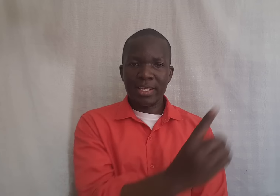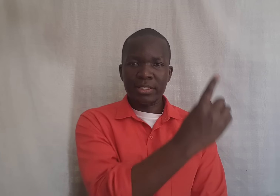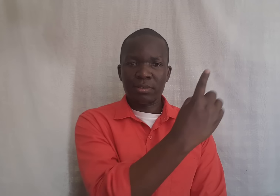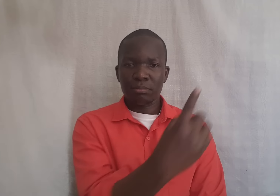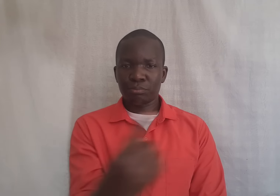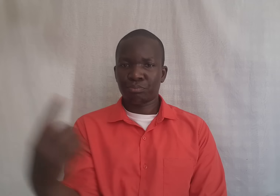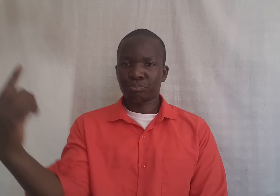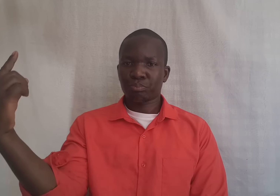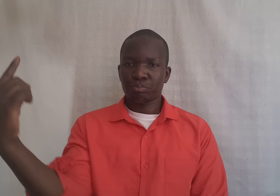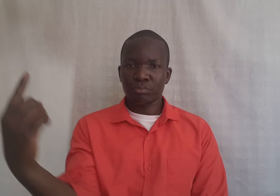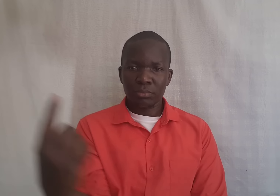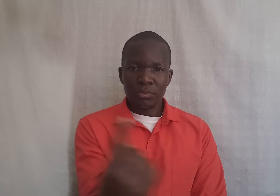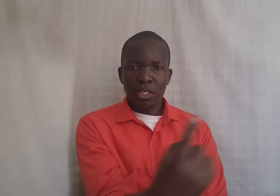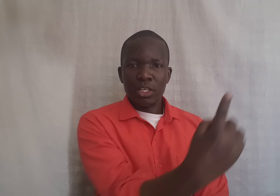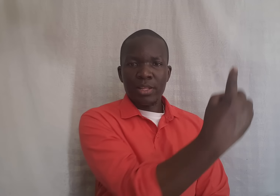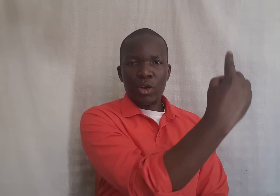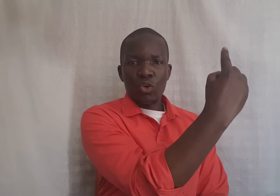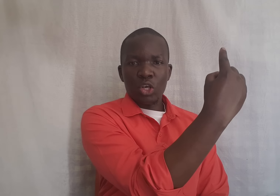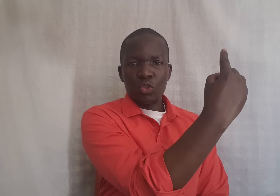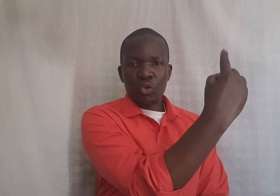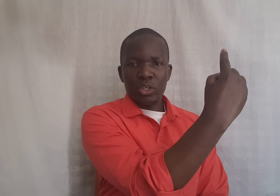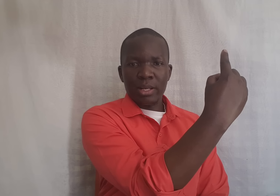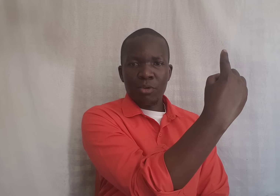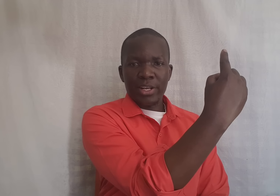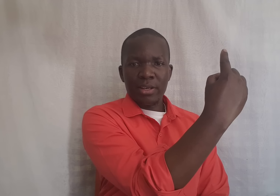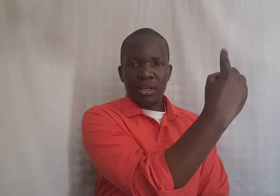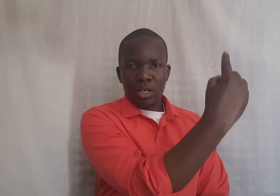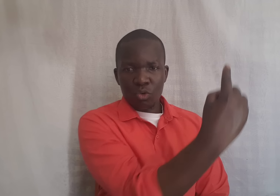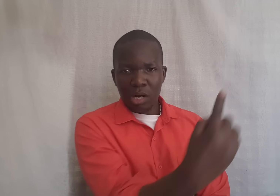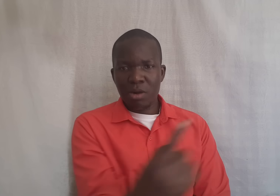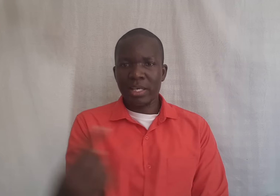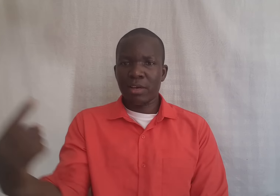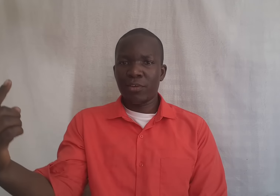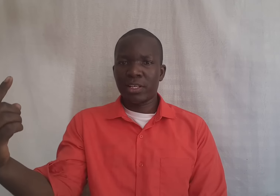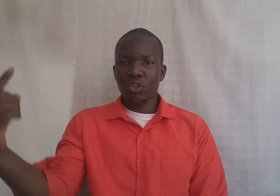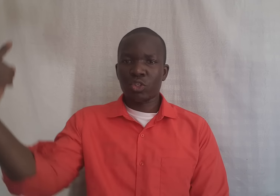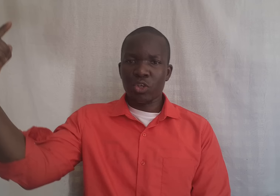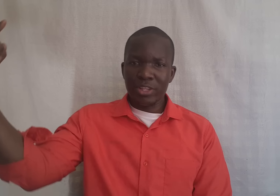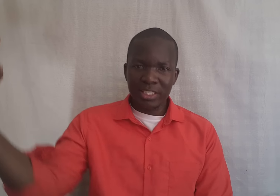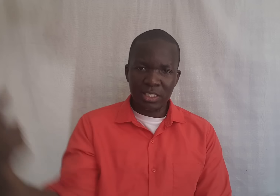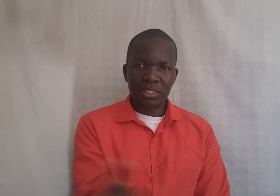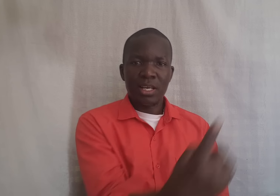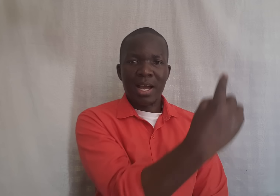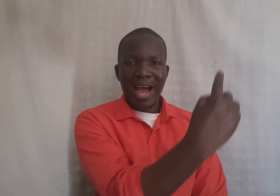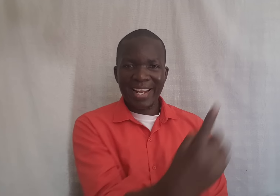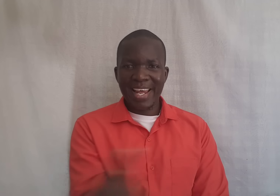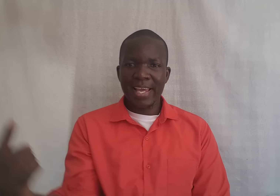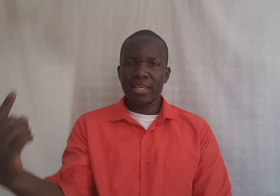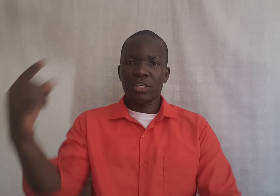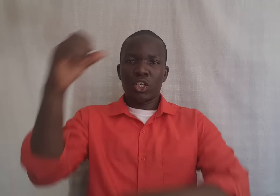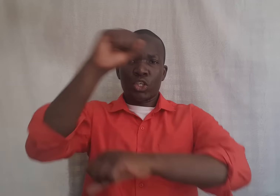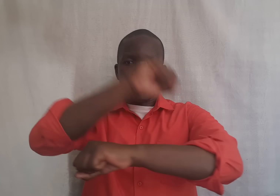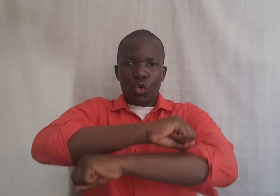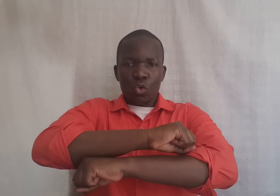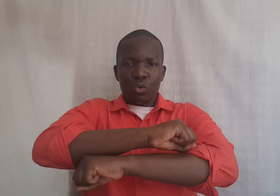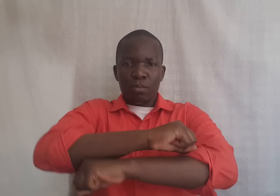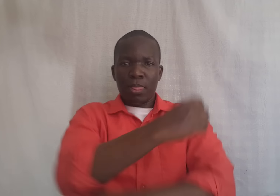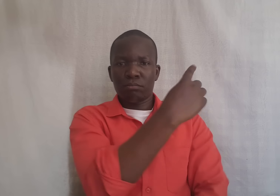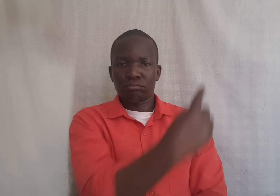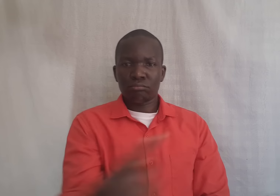this. The way you go to school in the morning, you come back in the evening. So this is a day school.